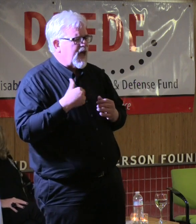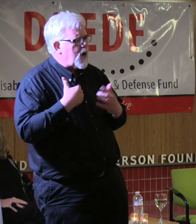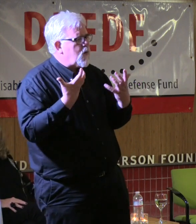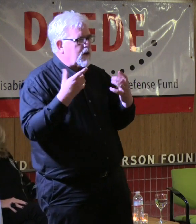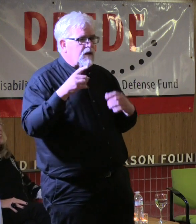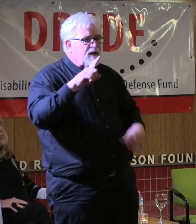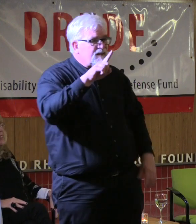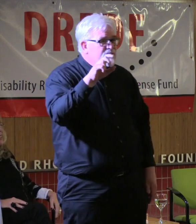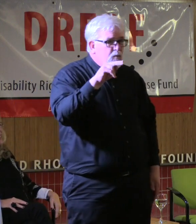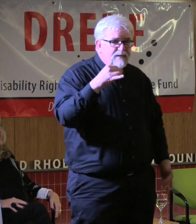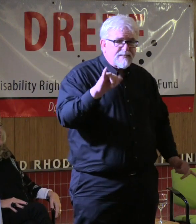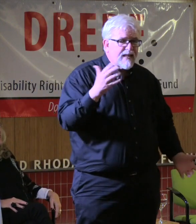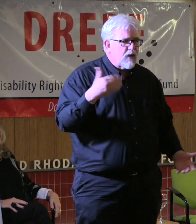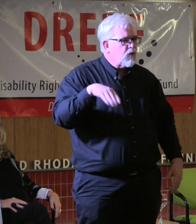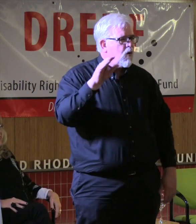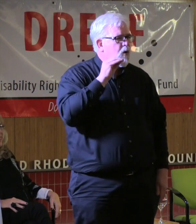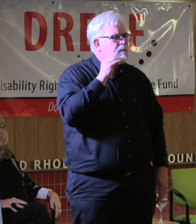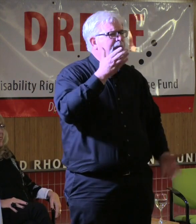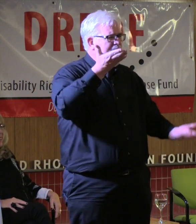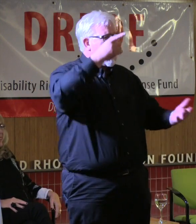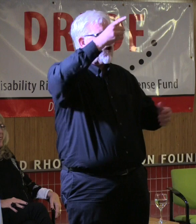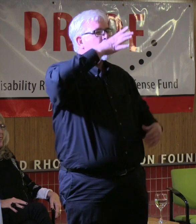I don't know, Zona's still here, or she go home?